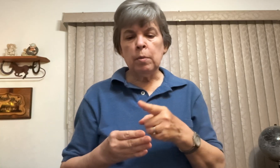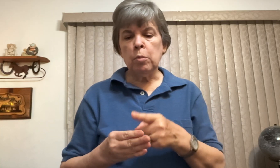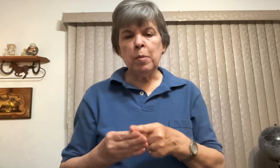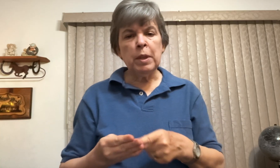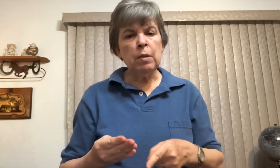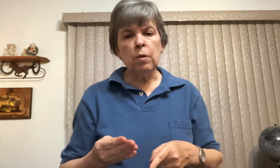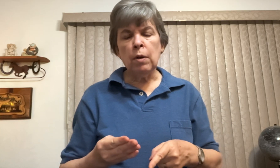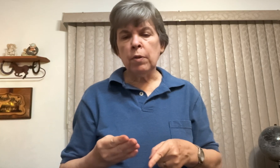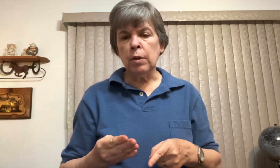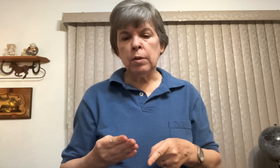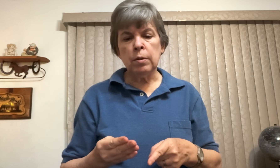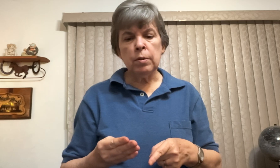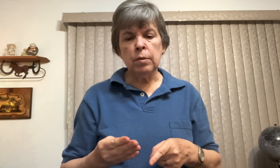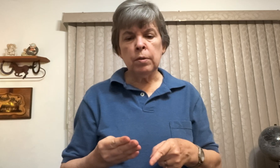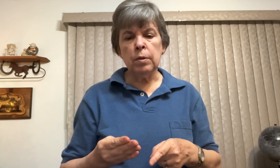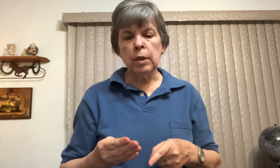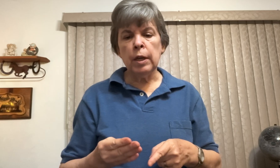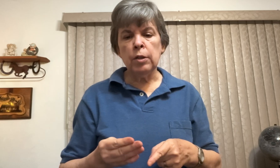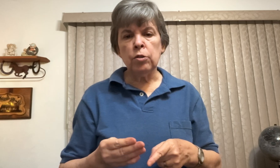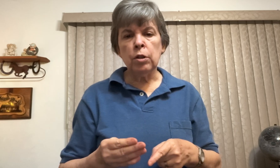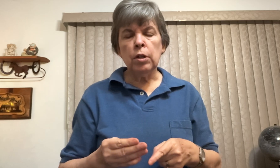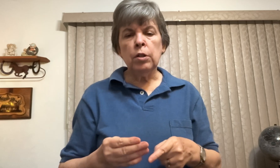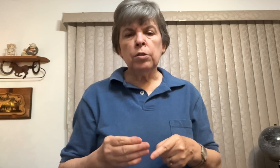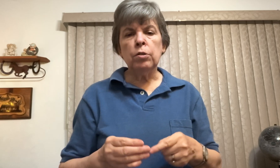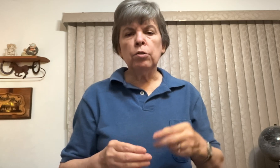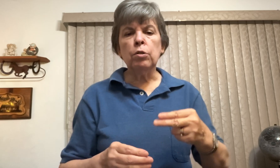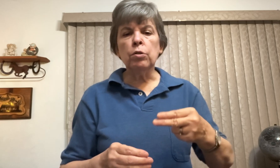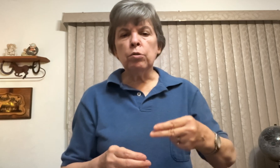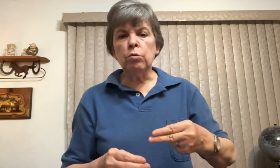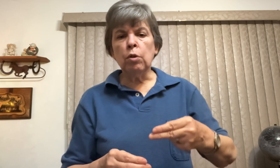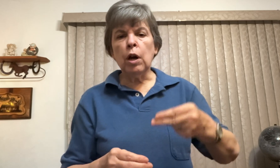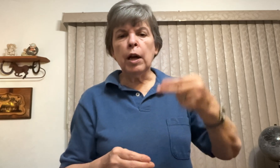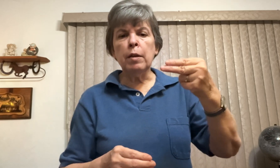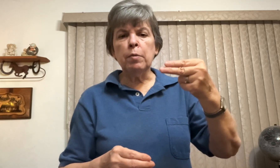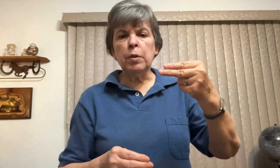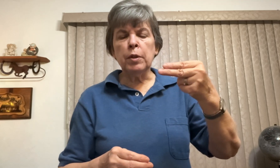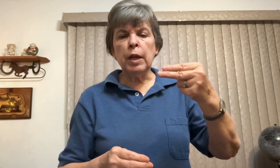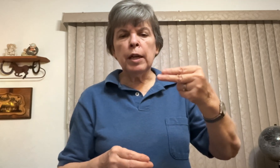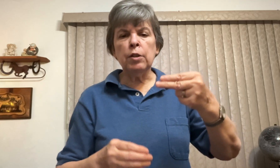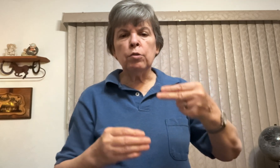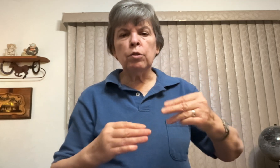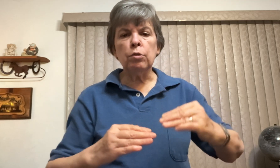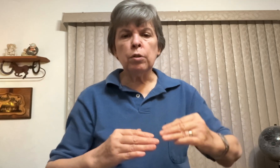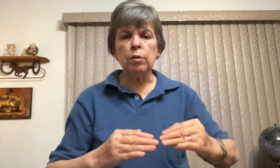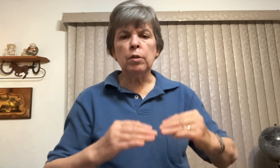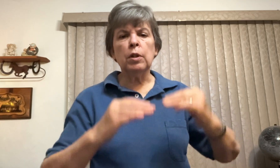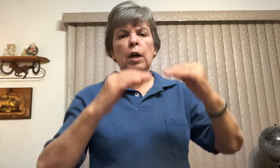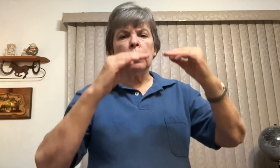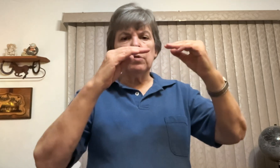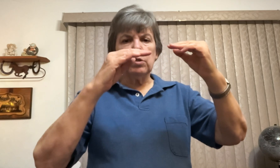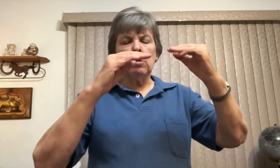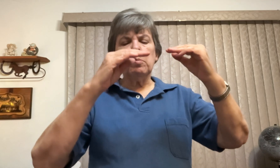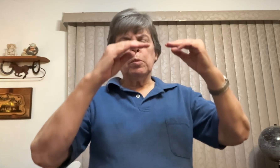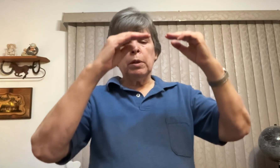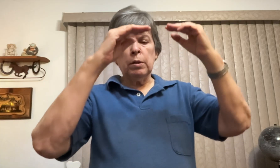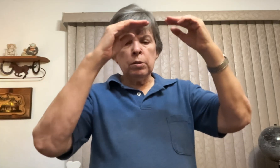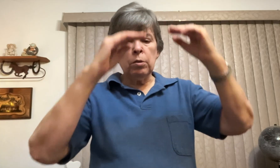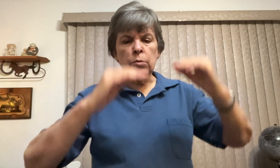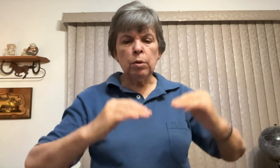probably leave off the H. So you can do height with an H, or you can kind of just go up. So